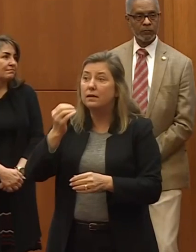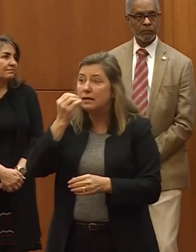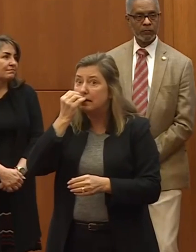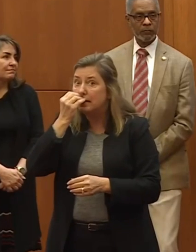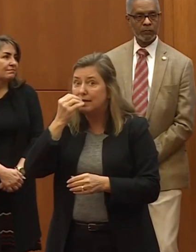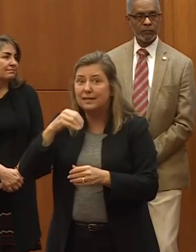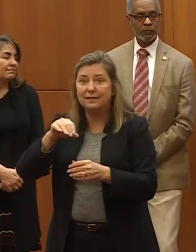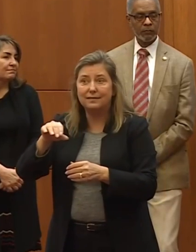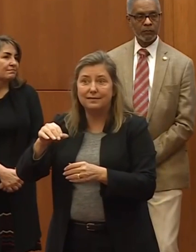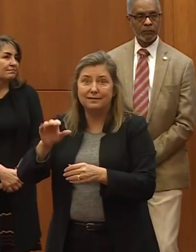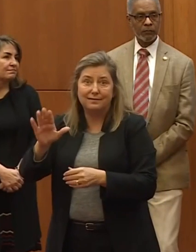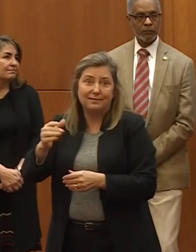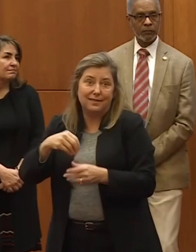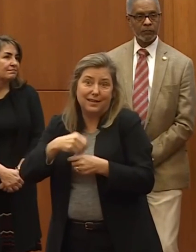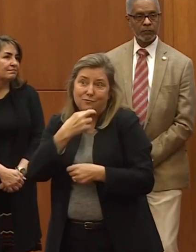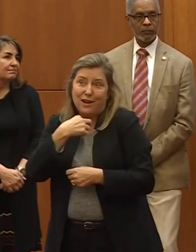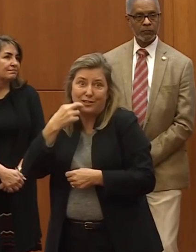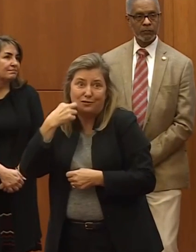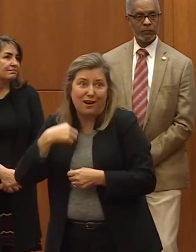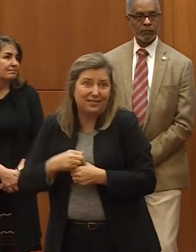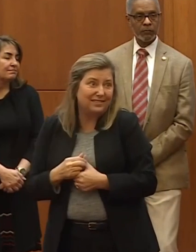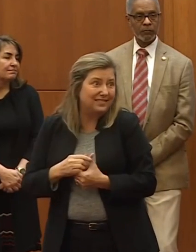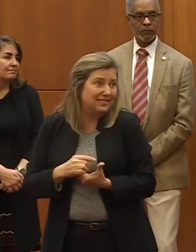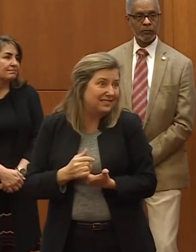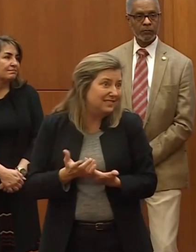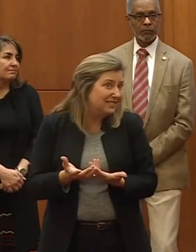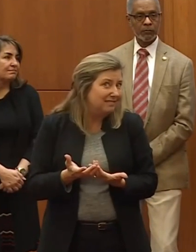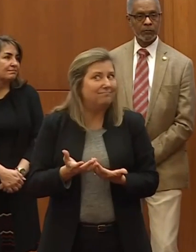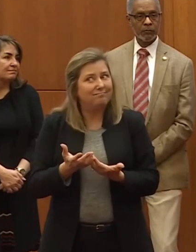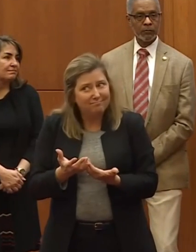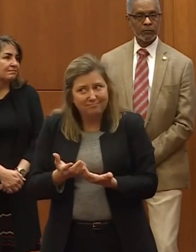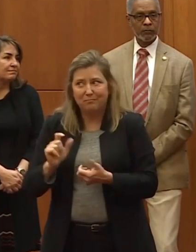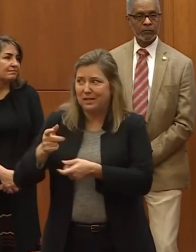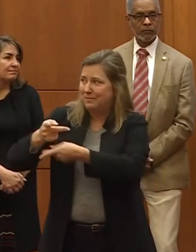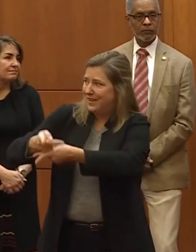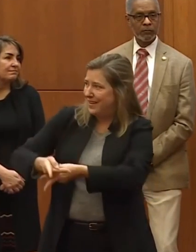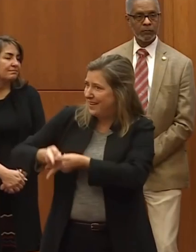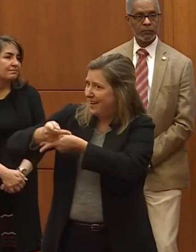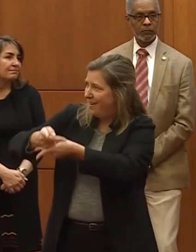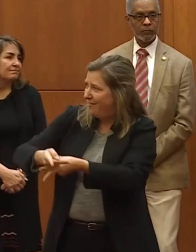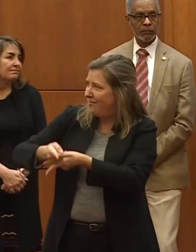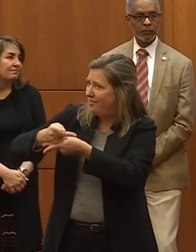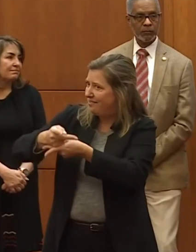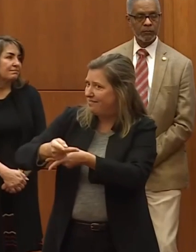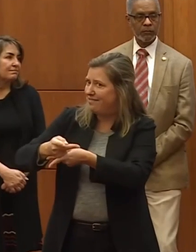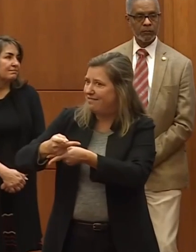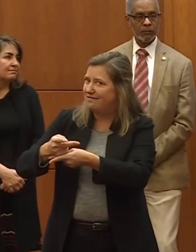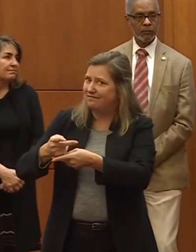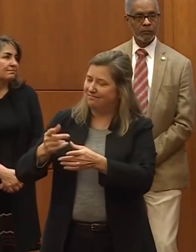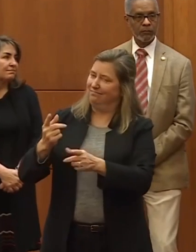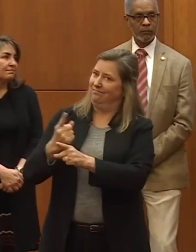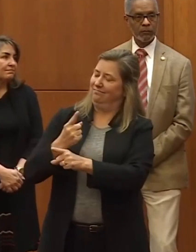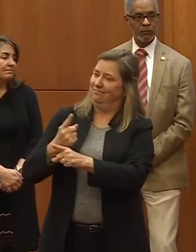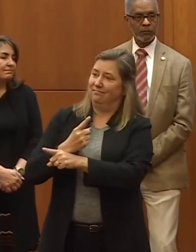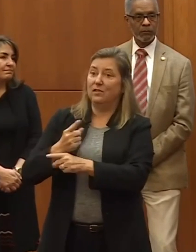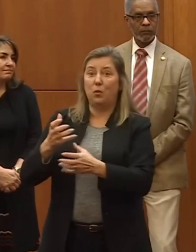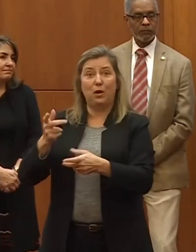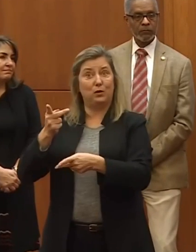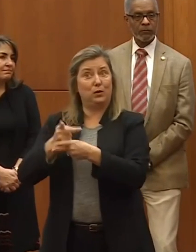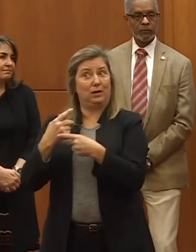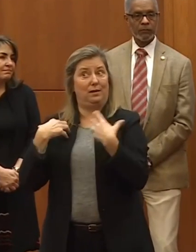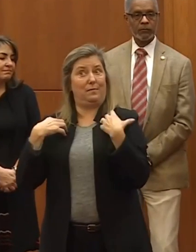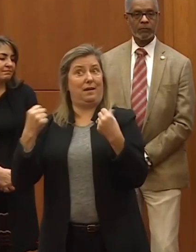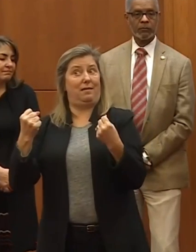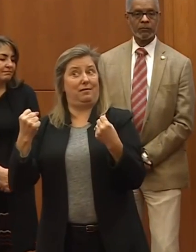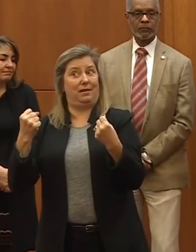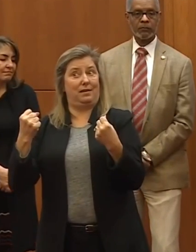restaurants, and so I think we've got to be very careful, very prudent. Again, we want to keep Virginia healthy, but we also know